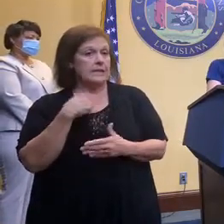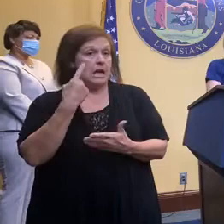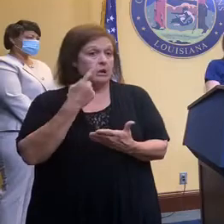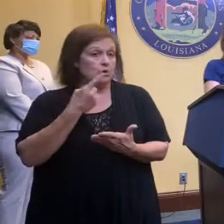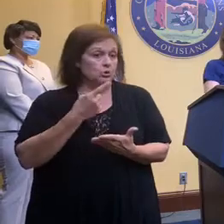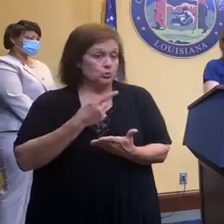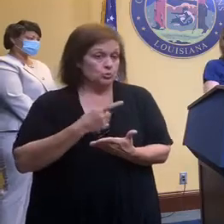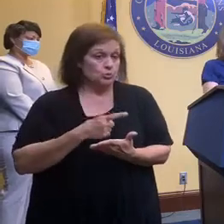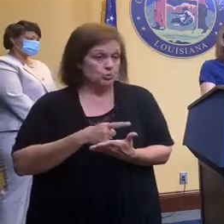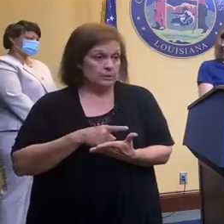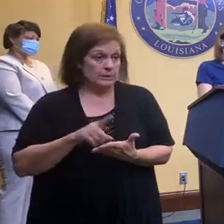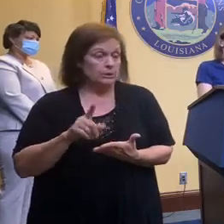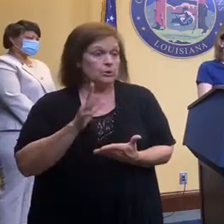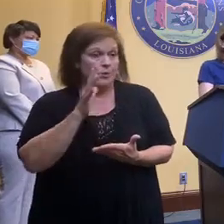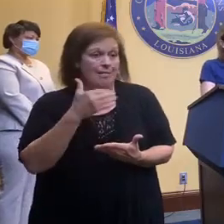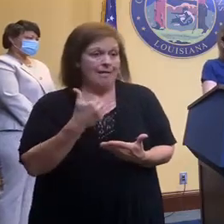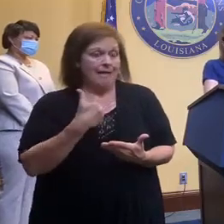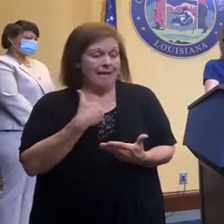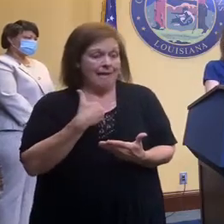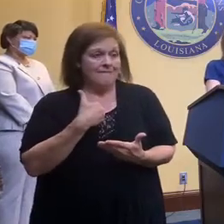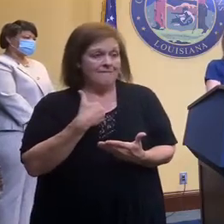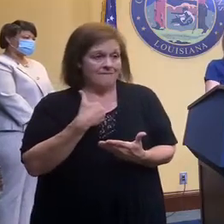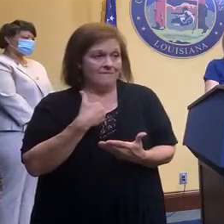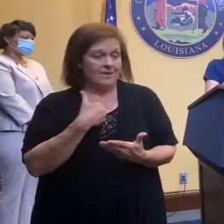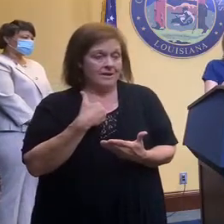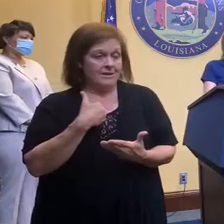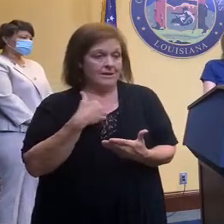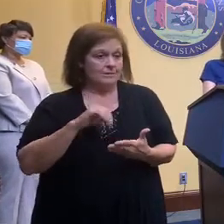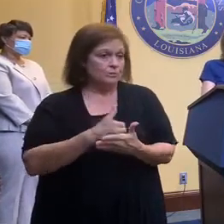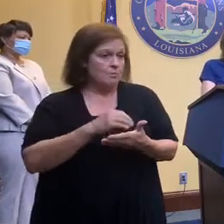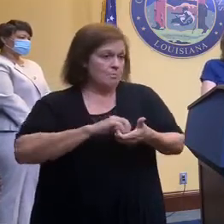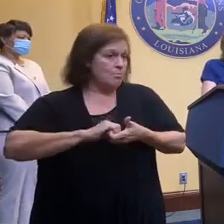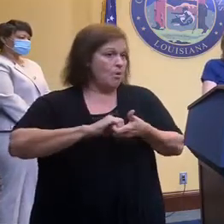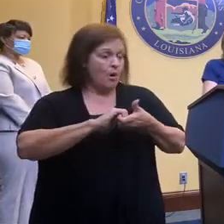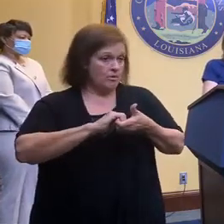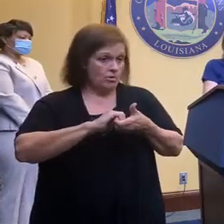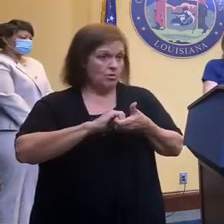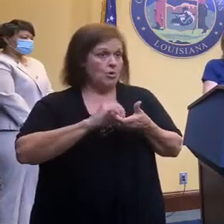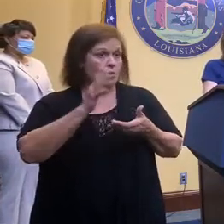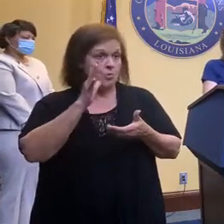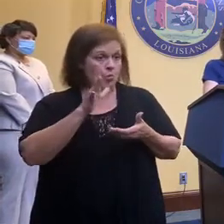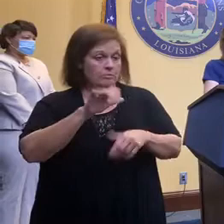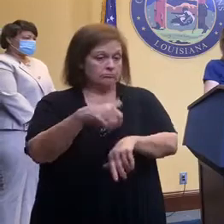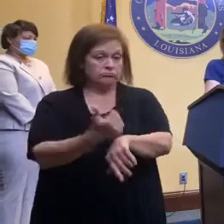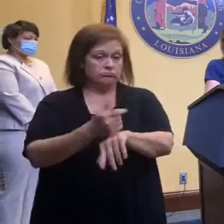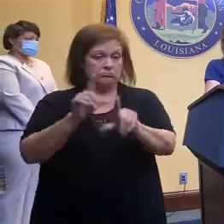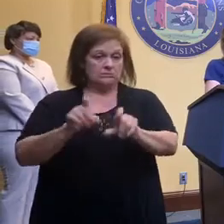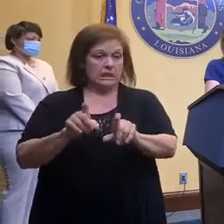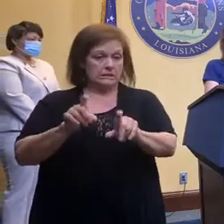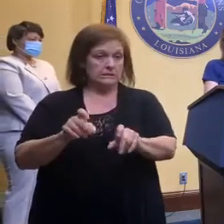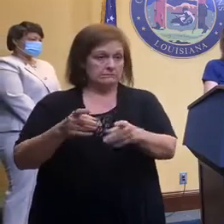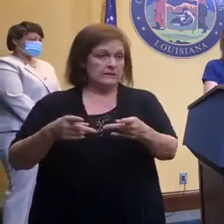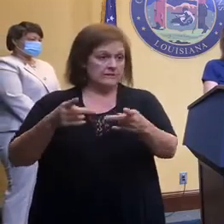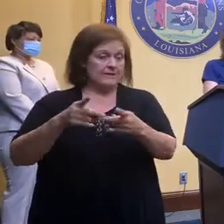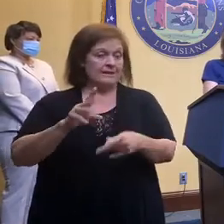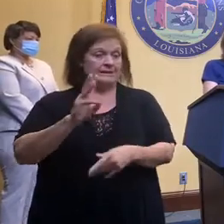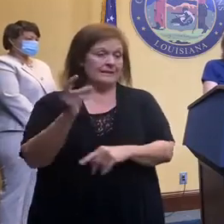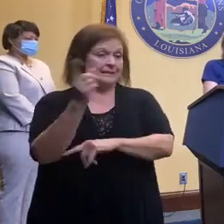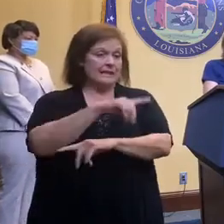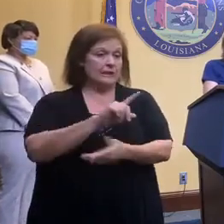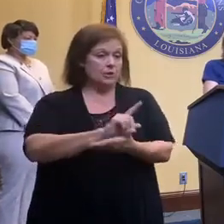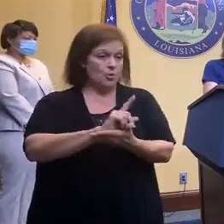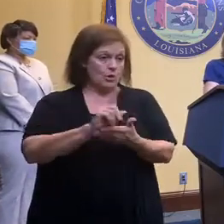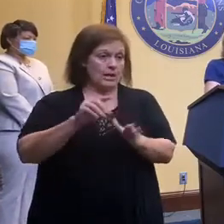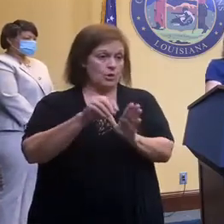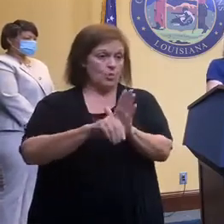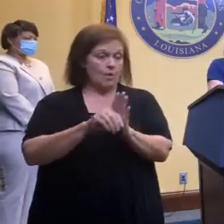that we will have an additional partner who is setting up a testing site 6 days a week in the New